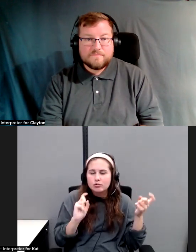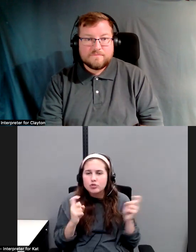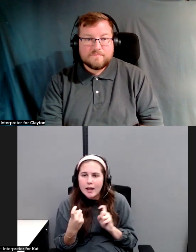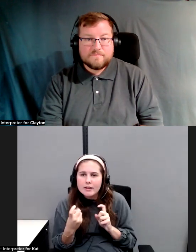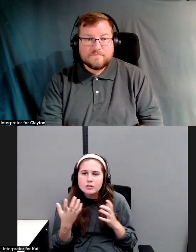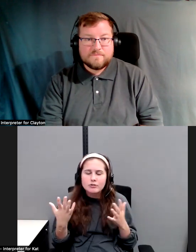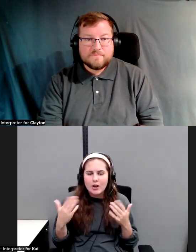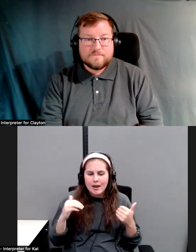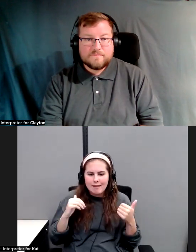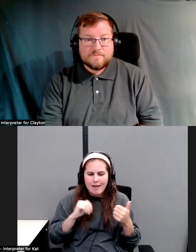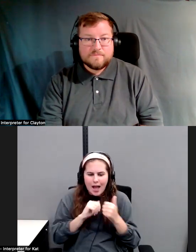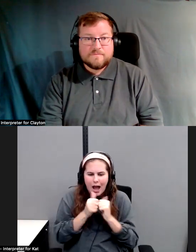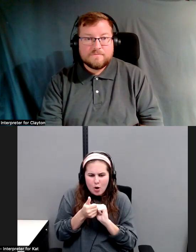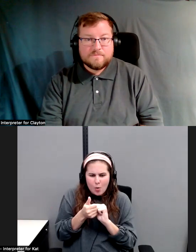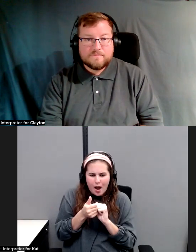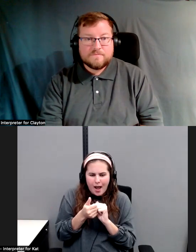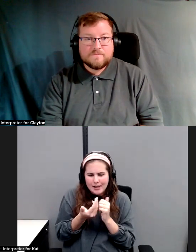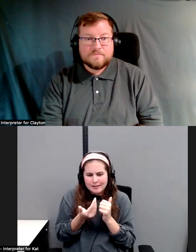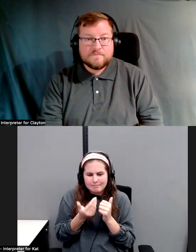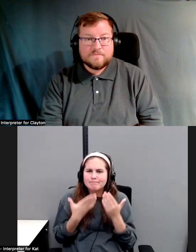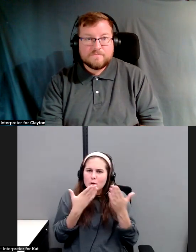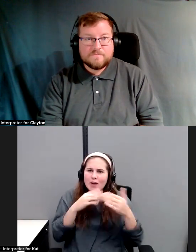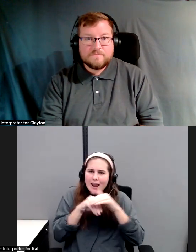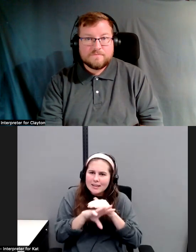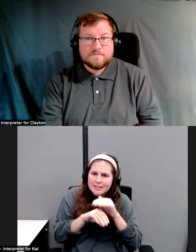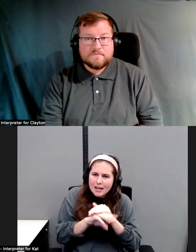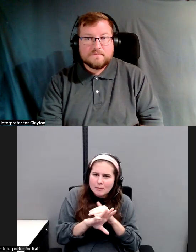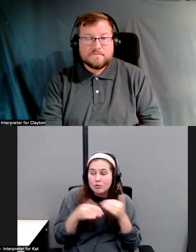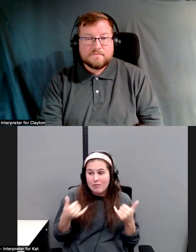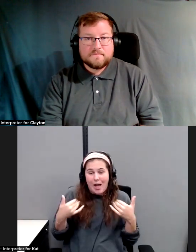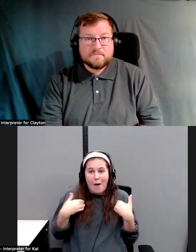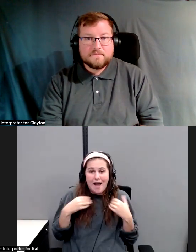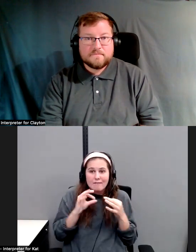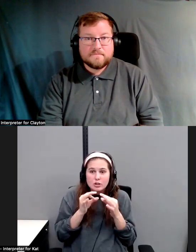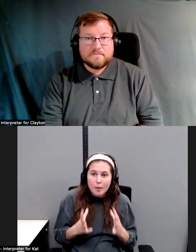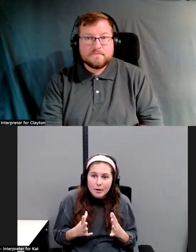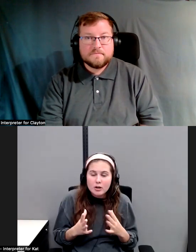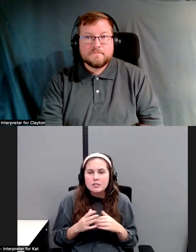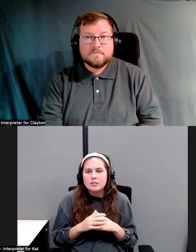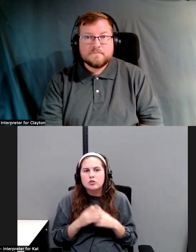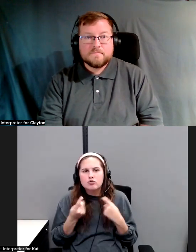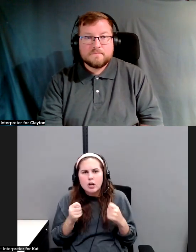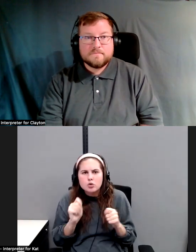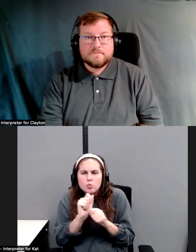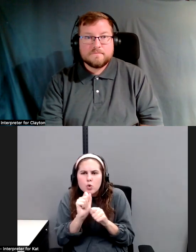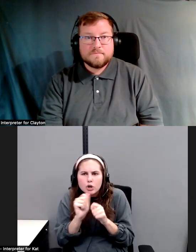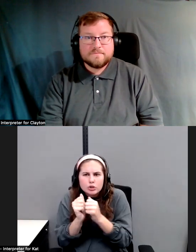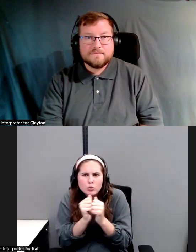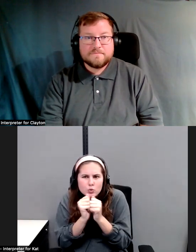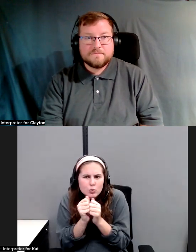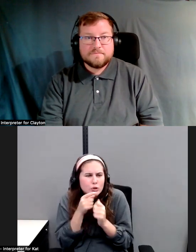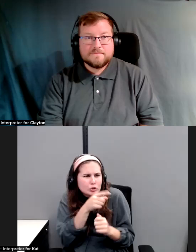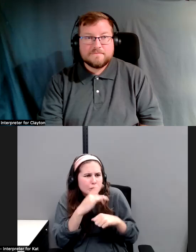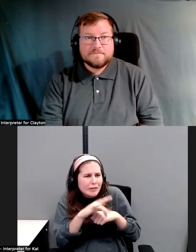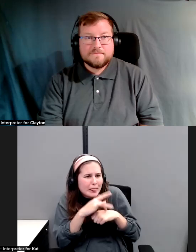provide accessibility. So now that I have interpreters, I try to work with them because when I do available, okay, let me reach out